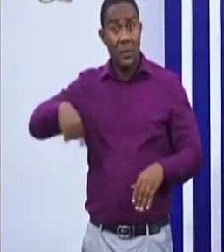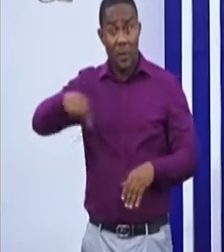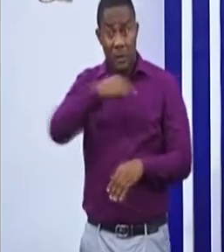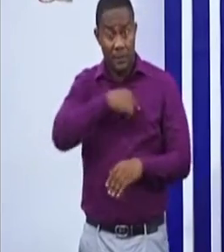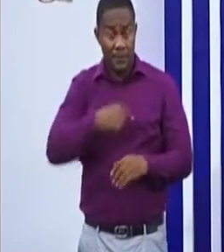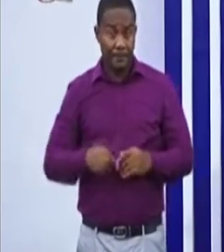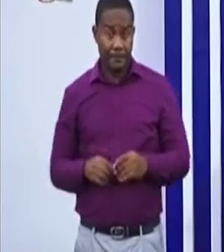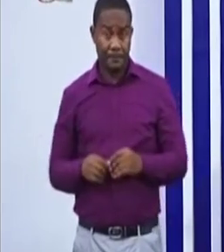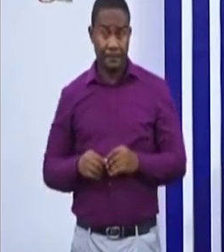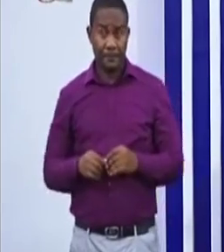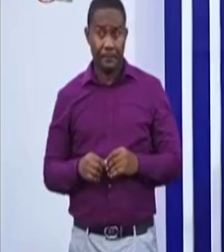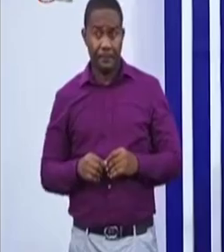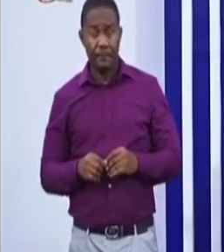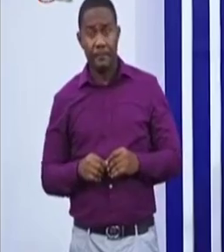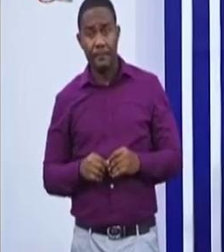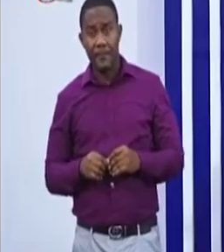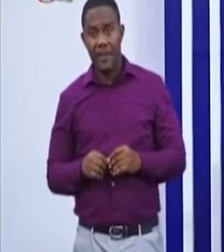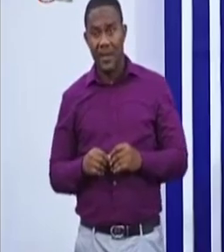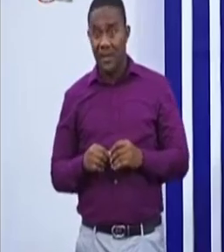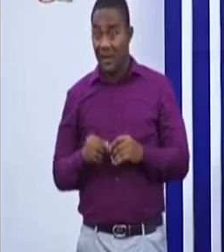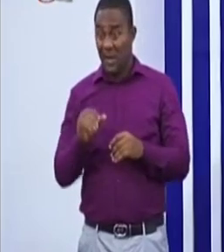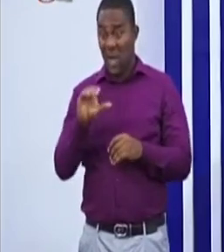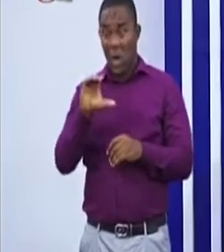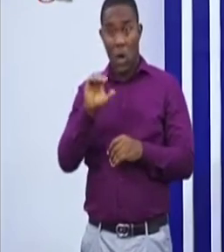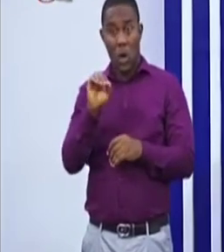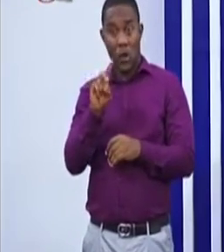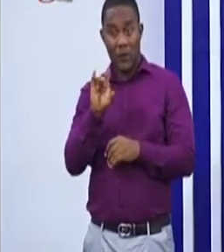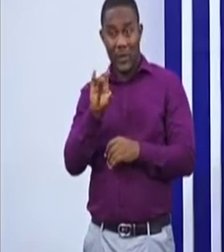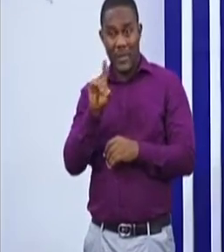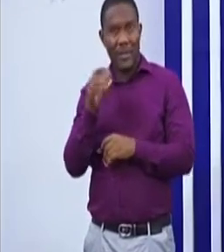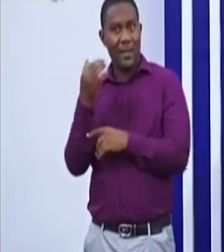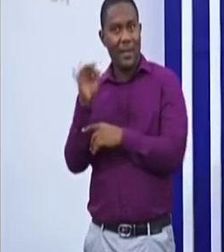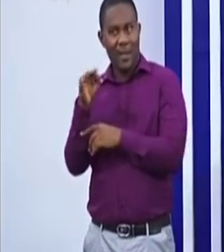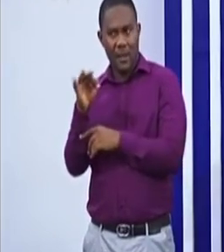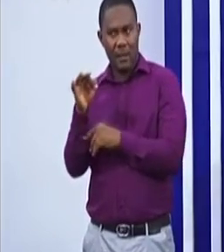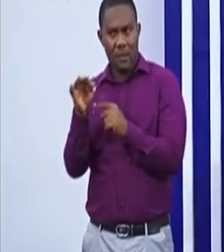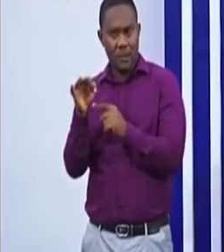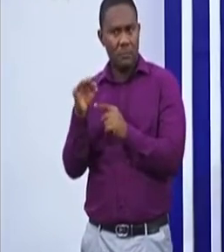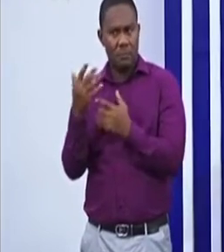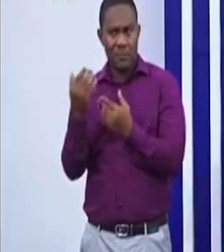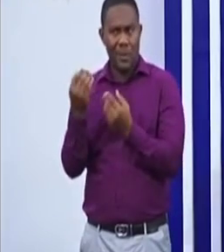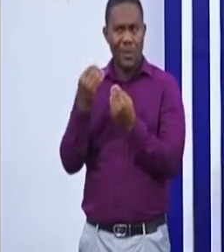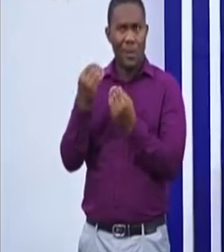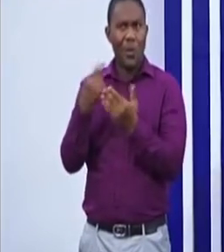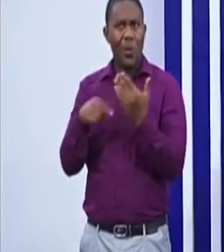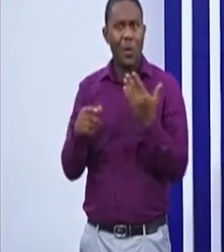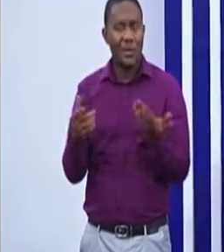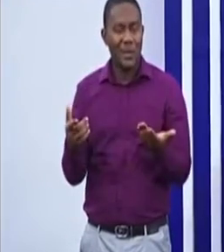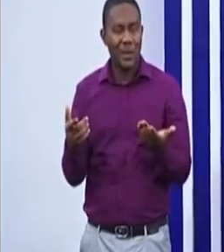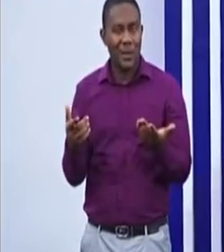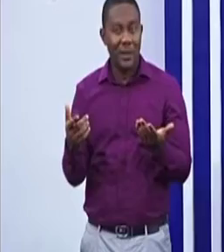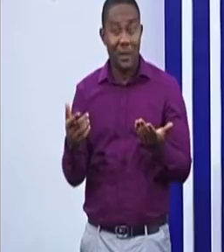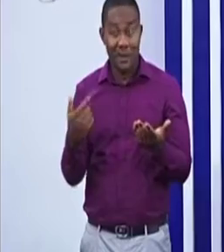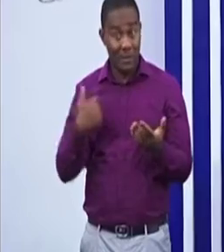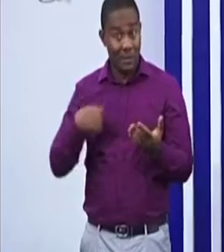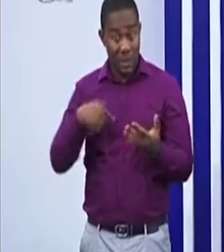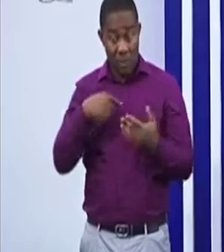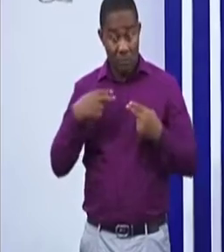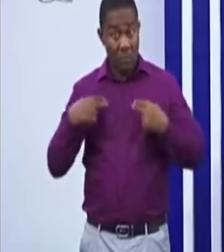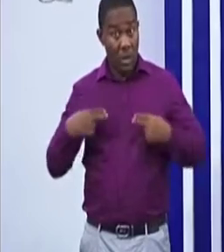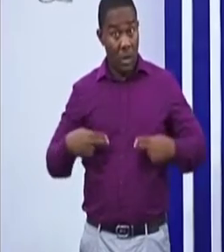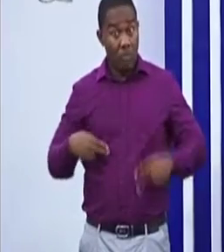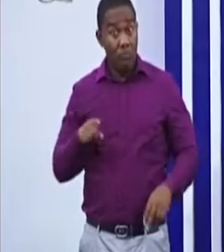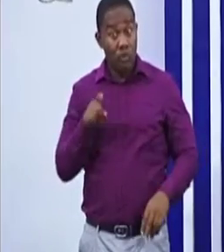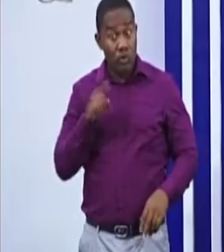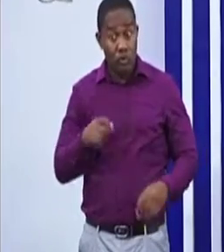a saa yare ya kire ye ne se ewo se yapo mudin enhyehyɛ no ye hyemu ekena